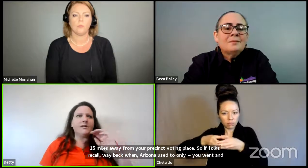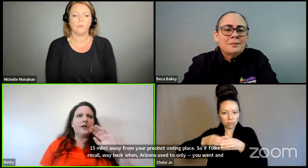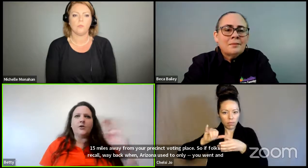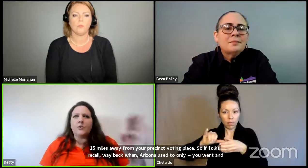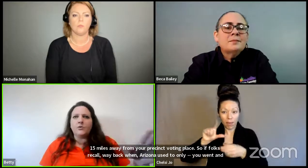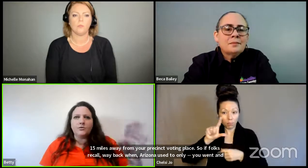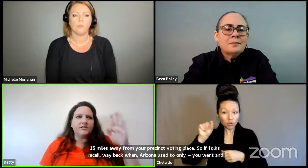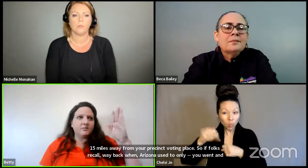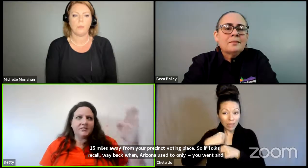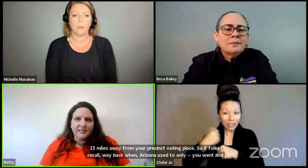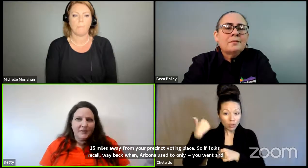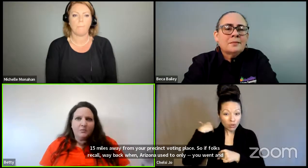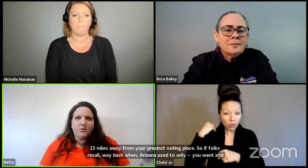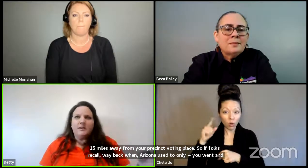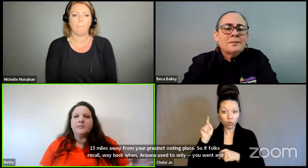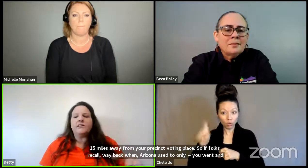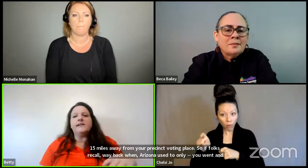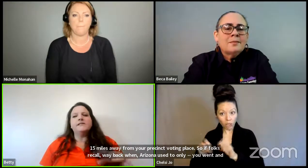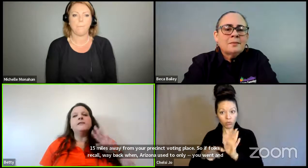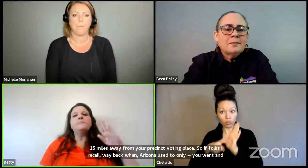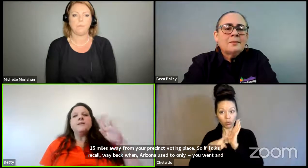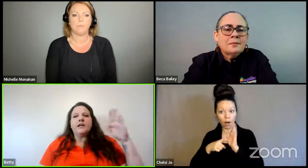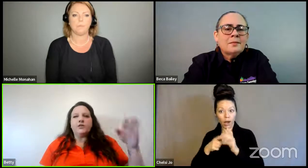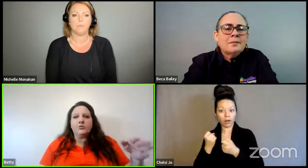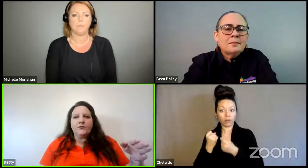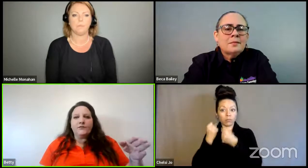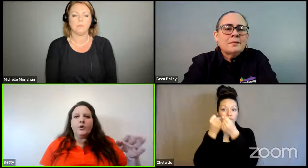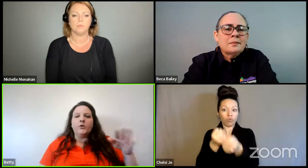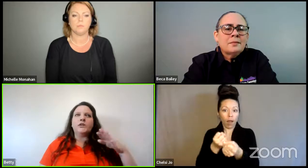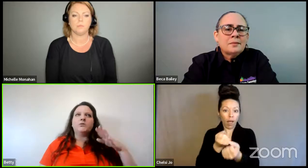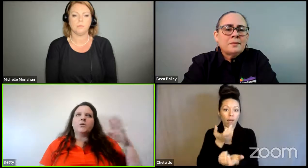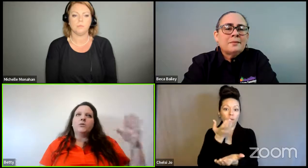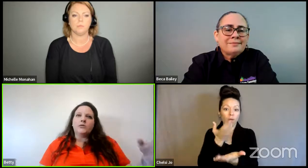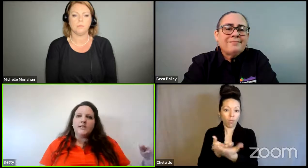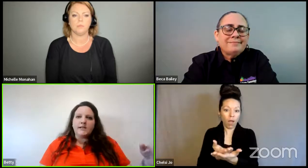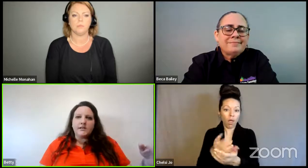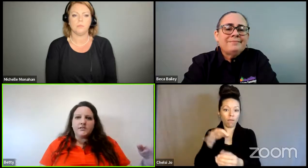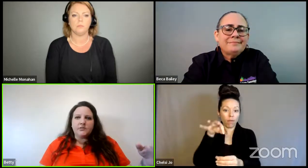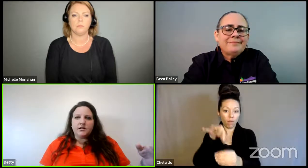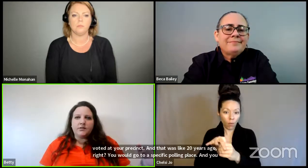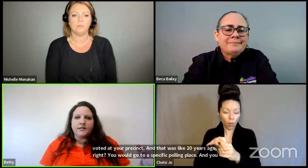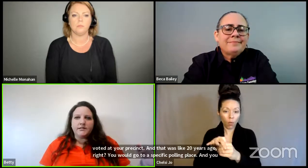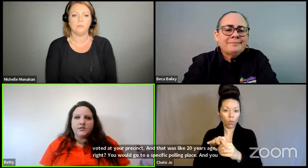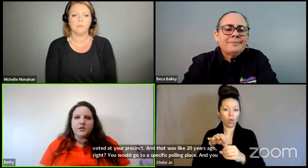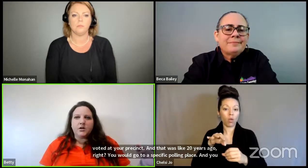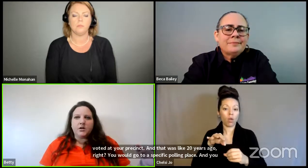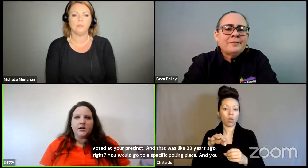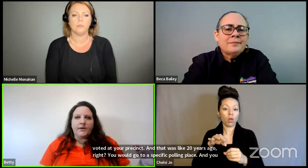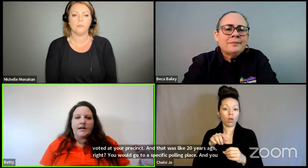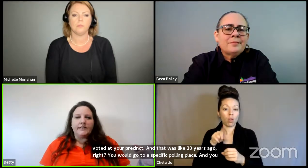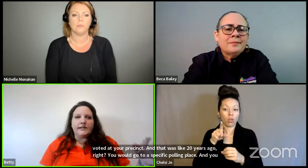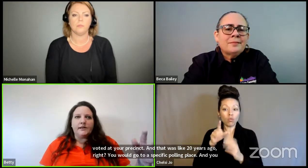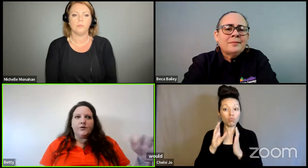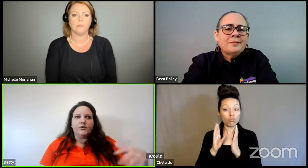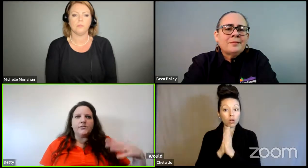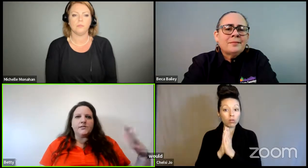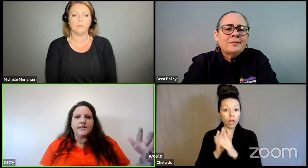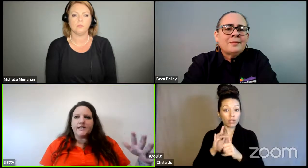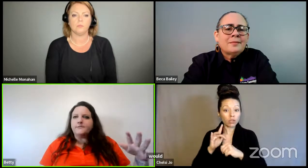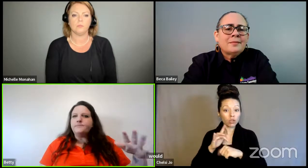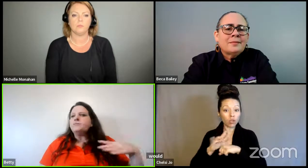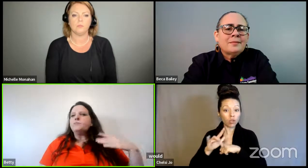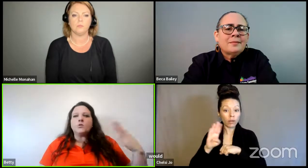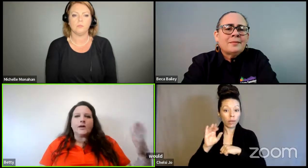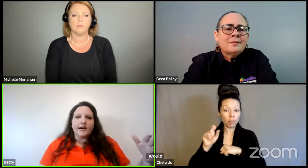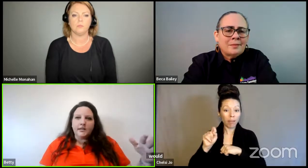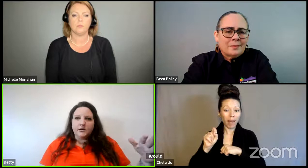right? You would go to a specific polling place and you would vote, and you were only allowed to request your early ballot if you were